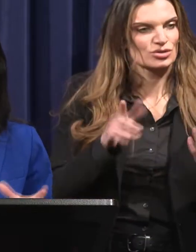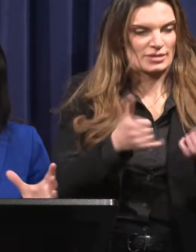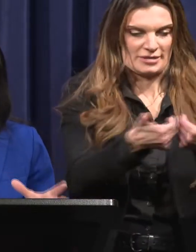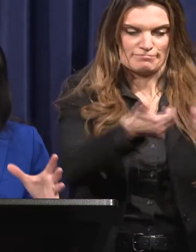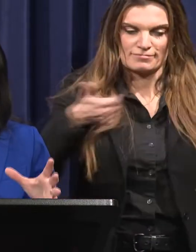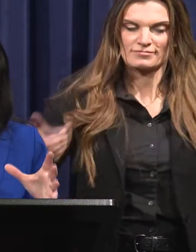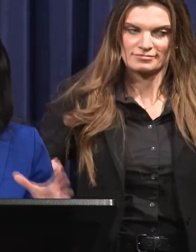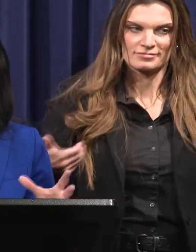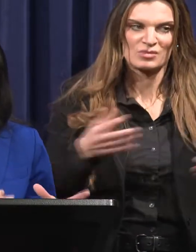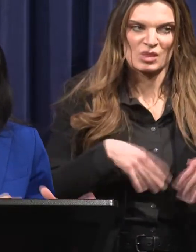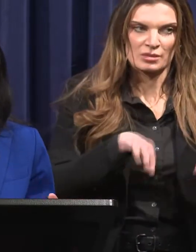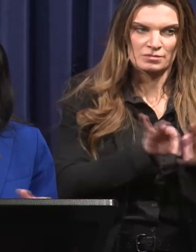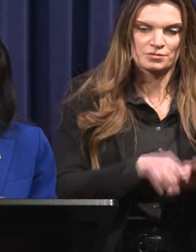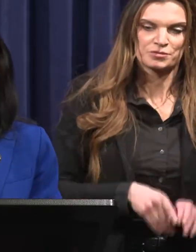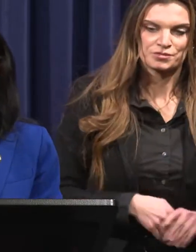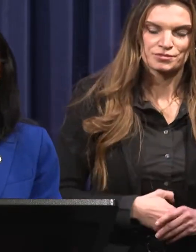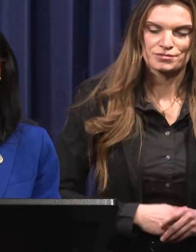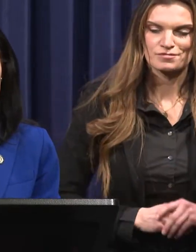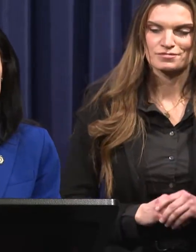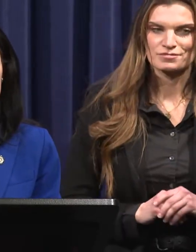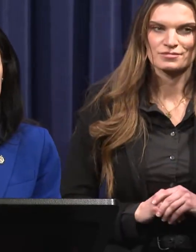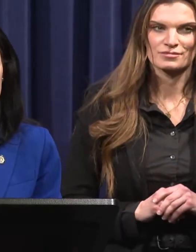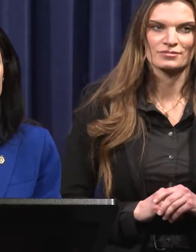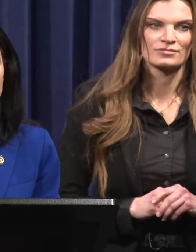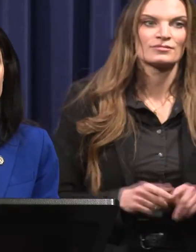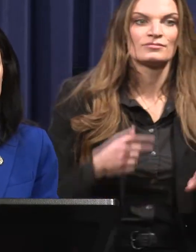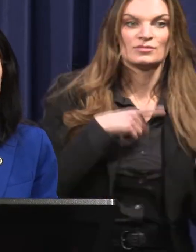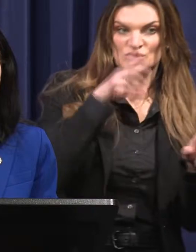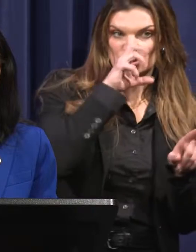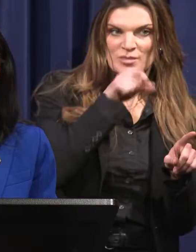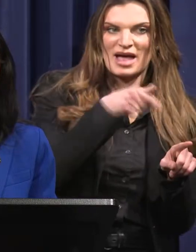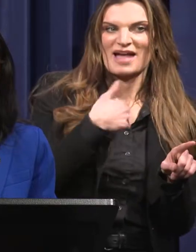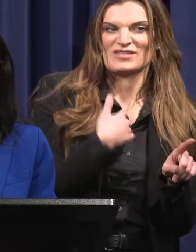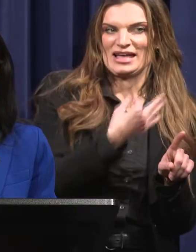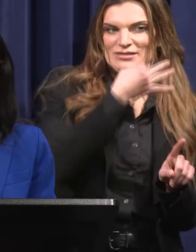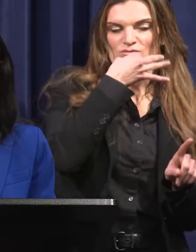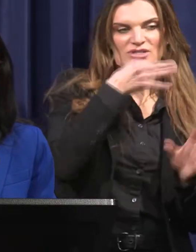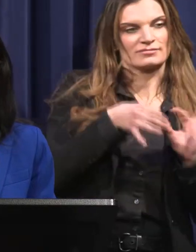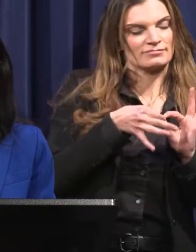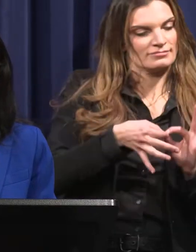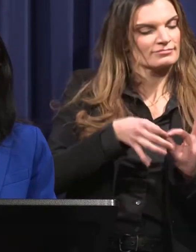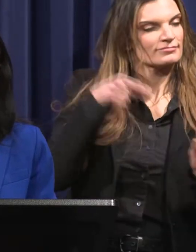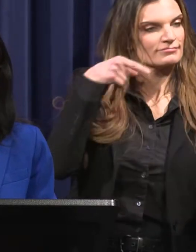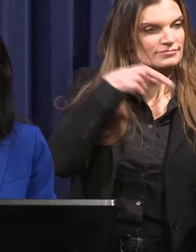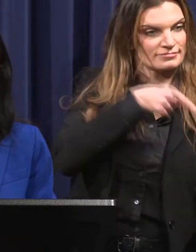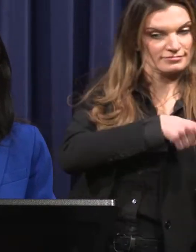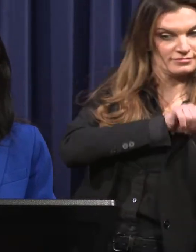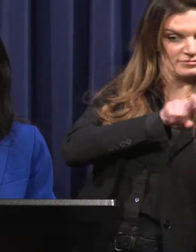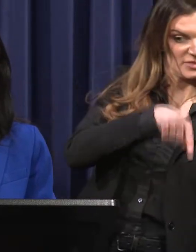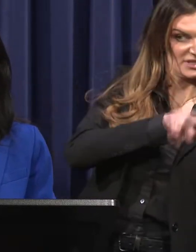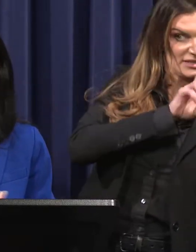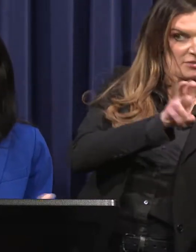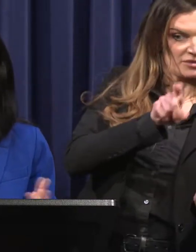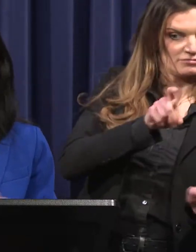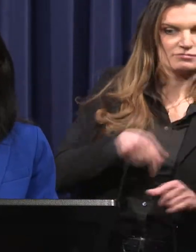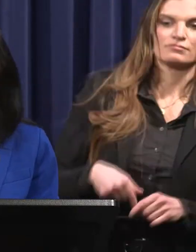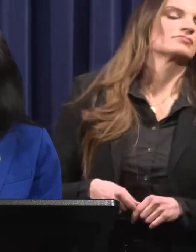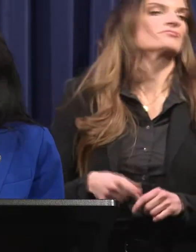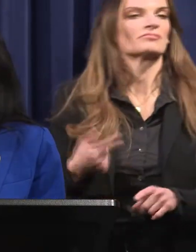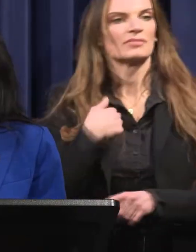the investigative portions of this. But I presume they have the expertise in this particular topic.